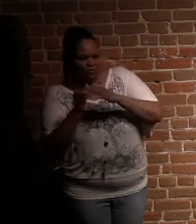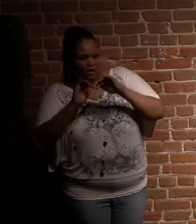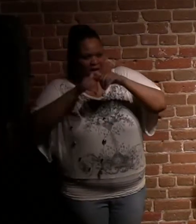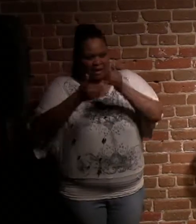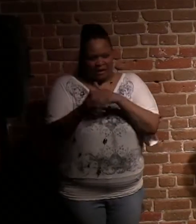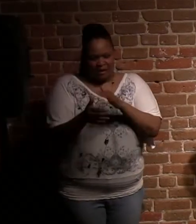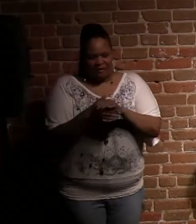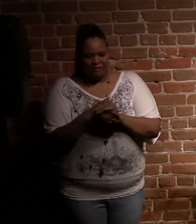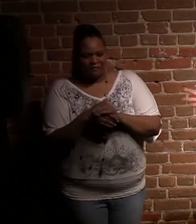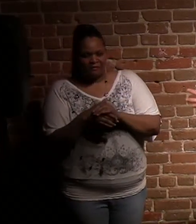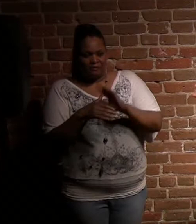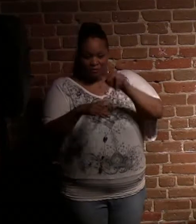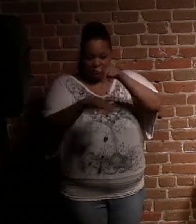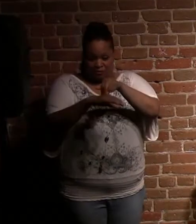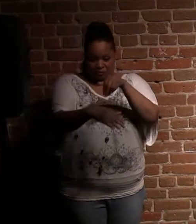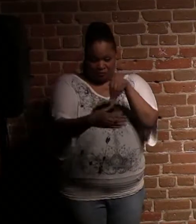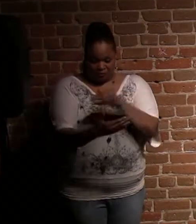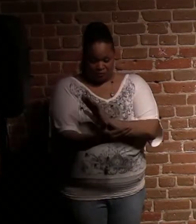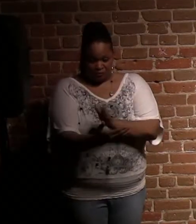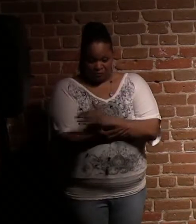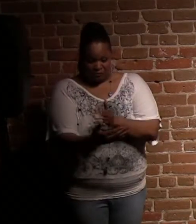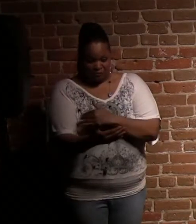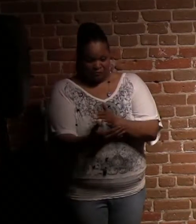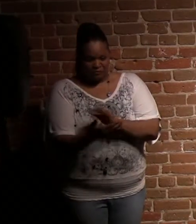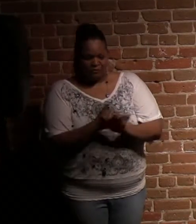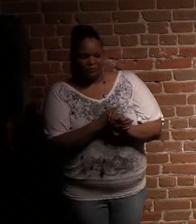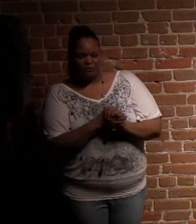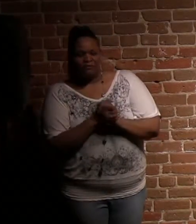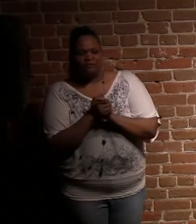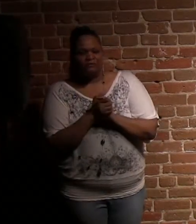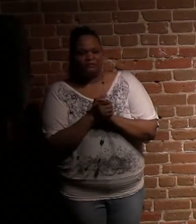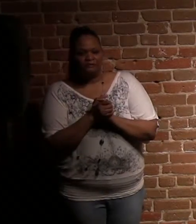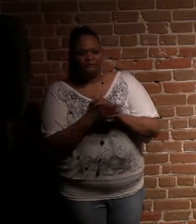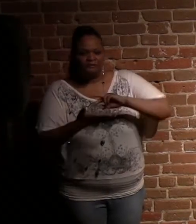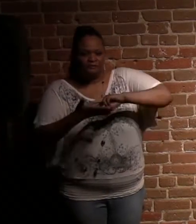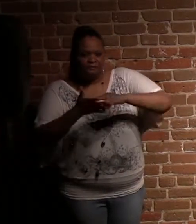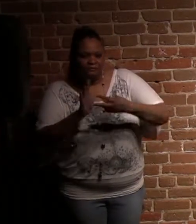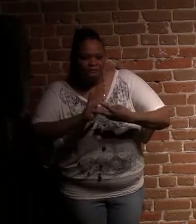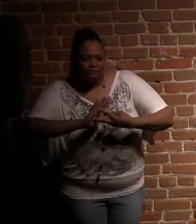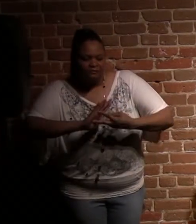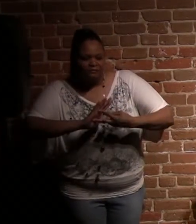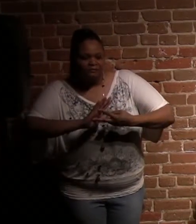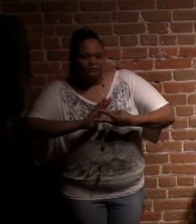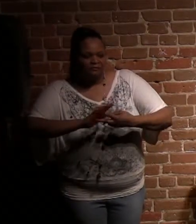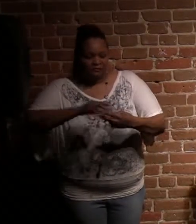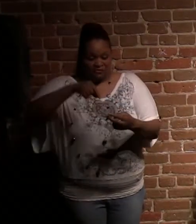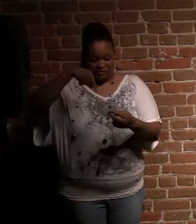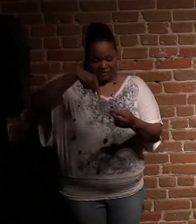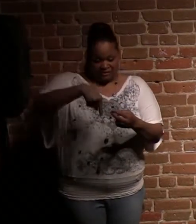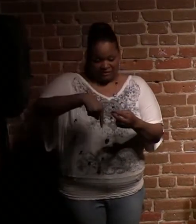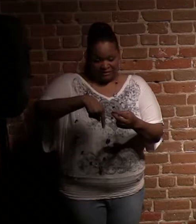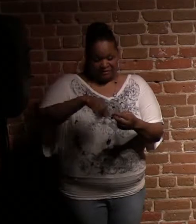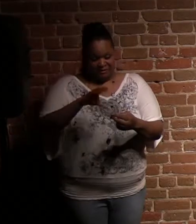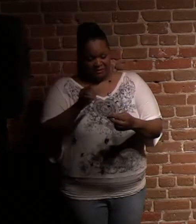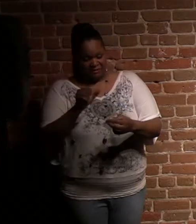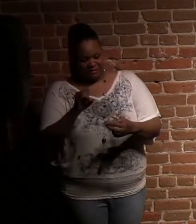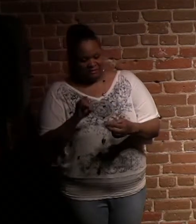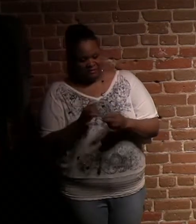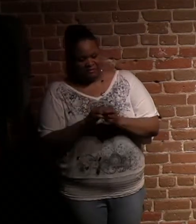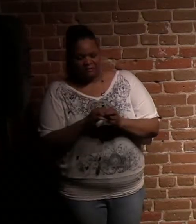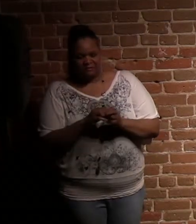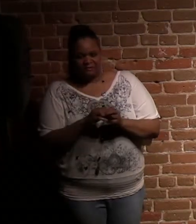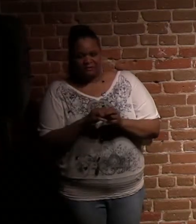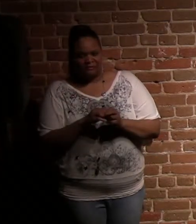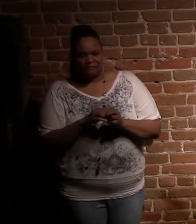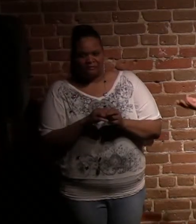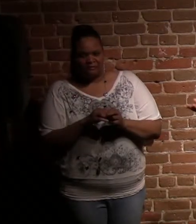is usually something outside of the usual pattern and melody of a song. So in this case, bridge is kind